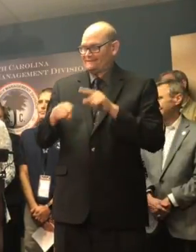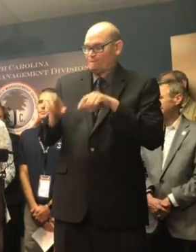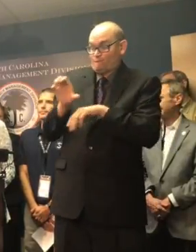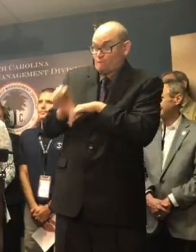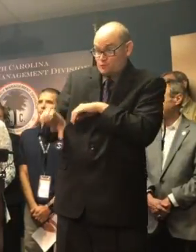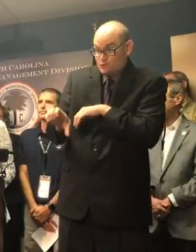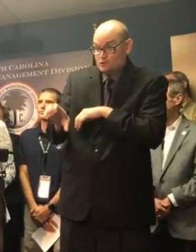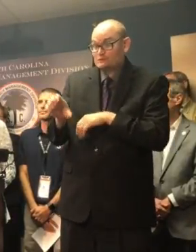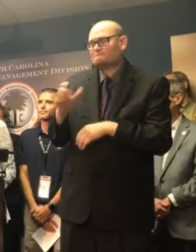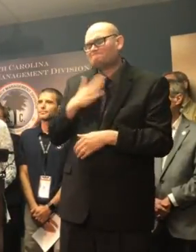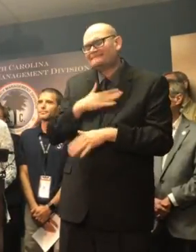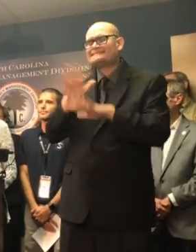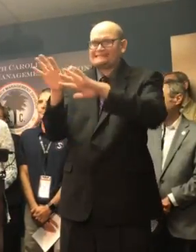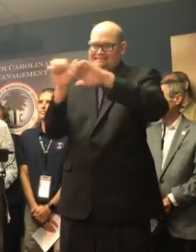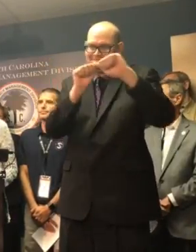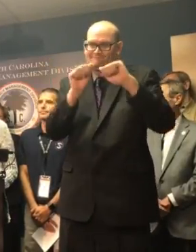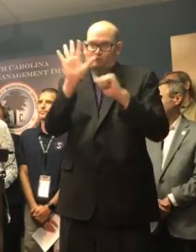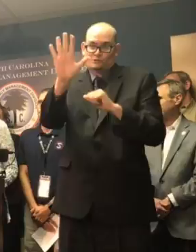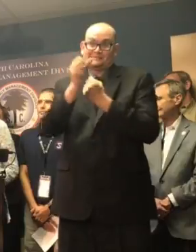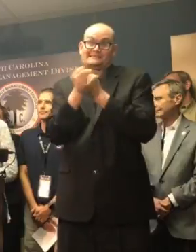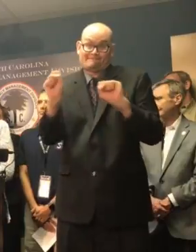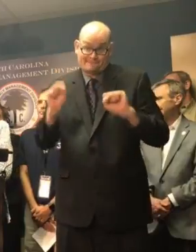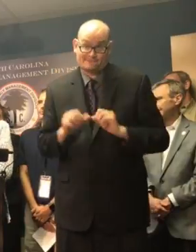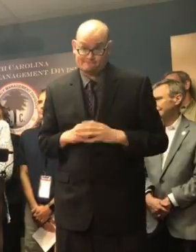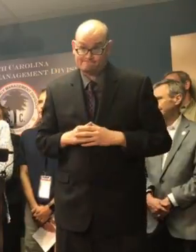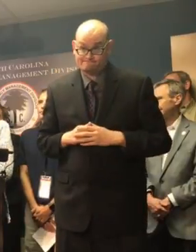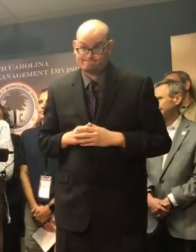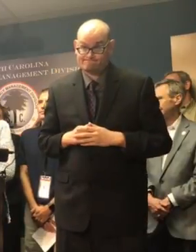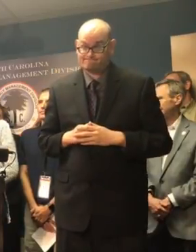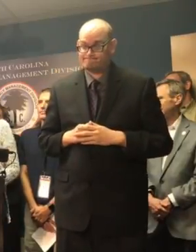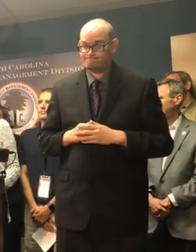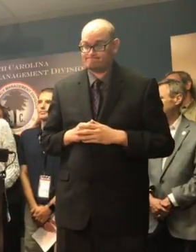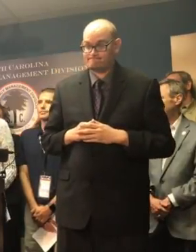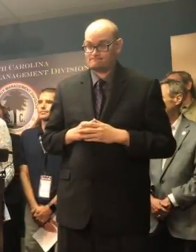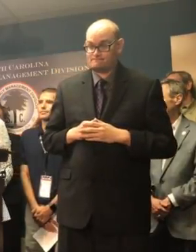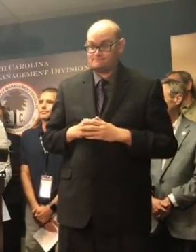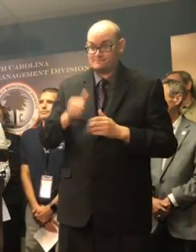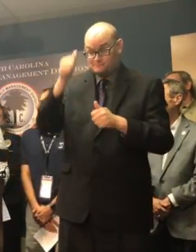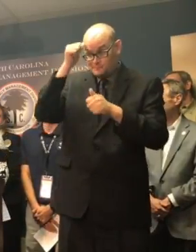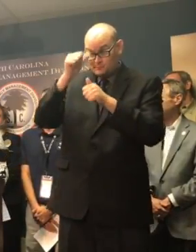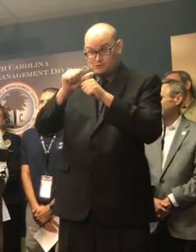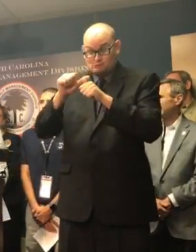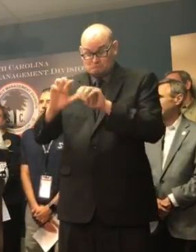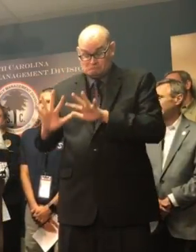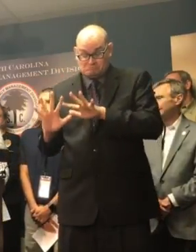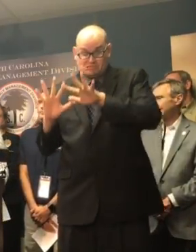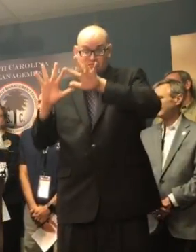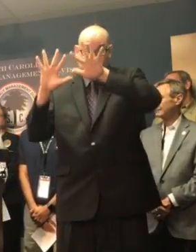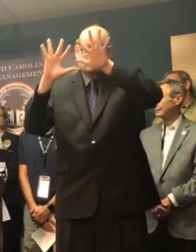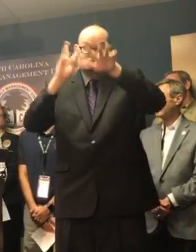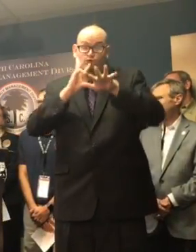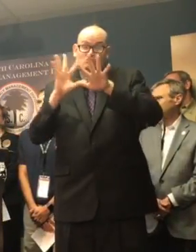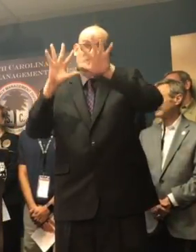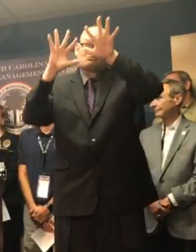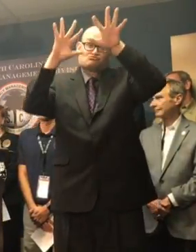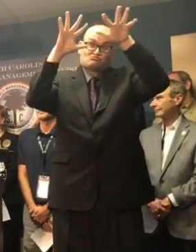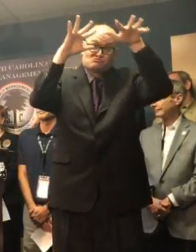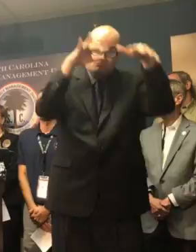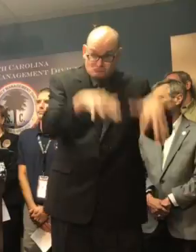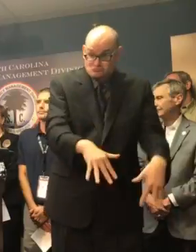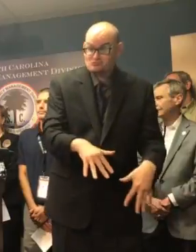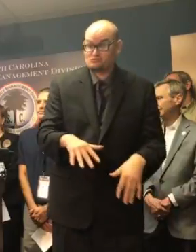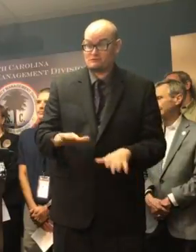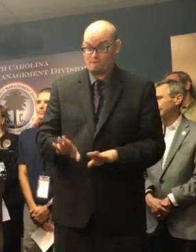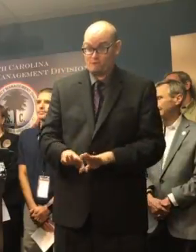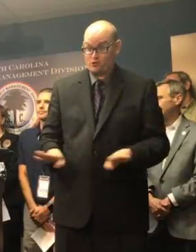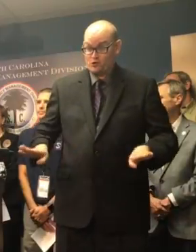understand that storm surges at those levels above ground, imagine the floor to the ceiling, and you're talking about those types